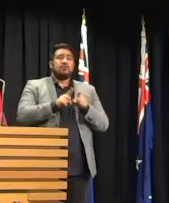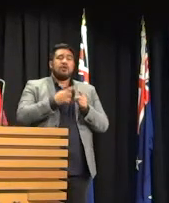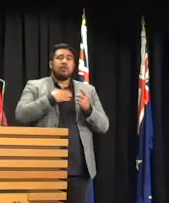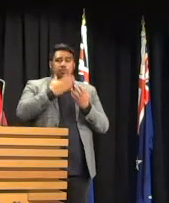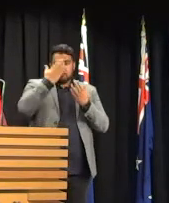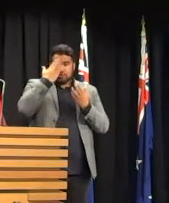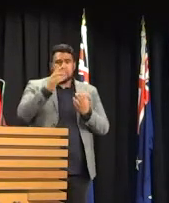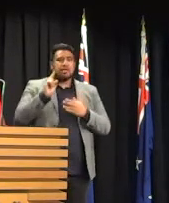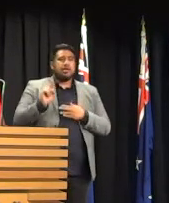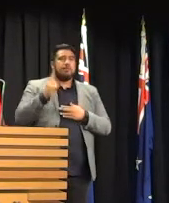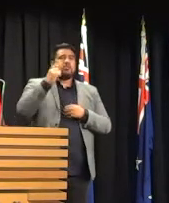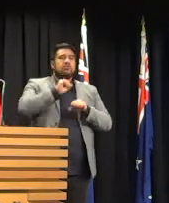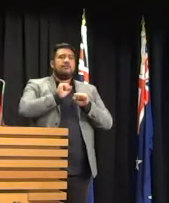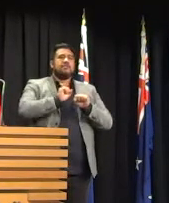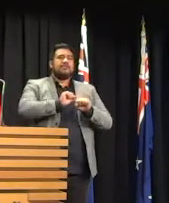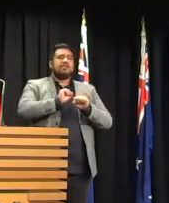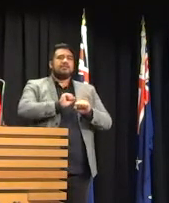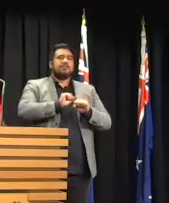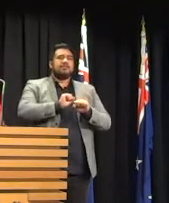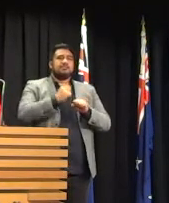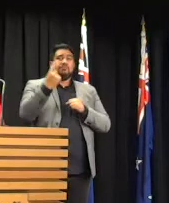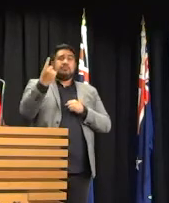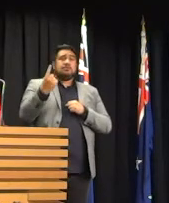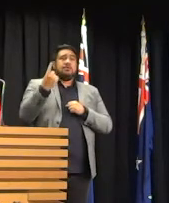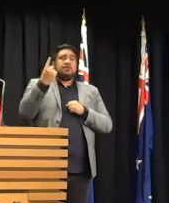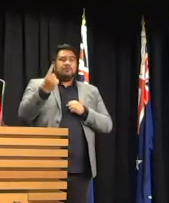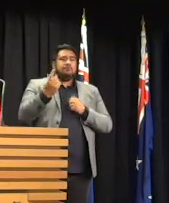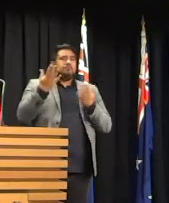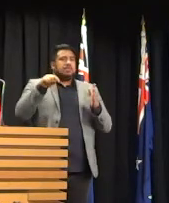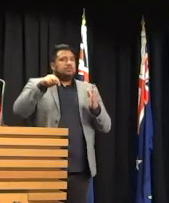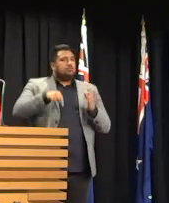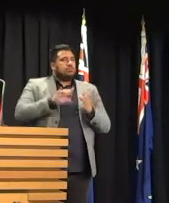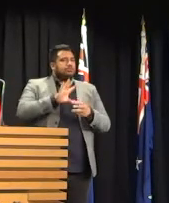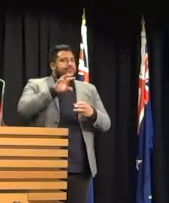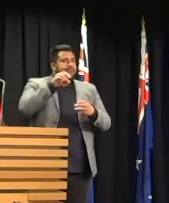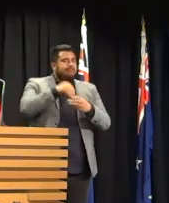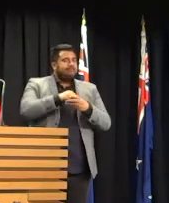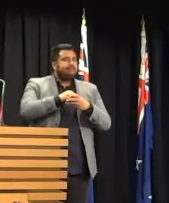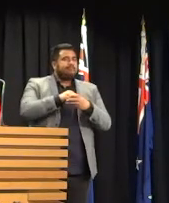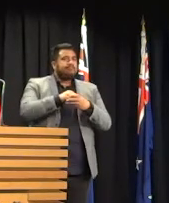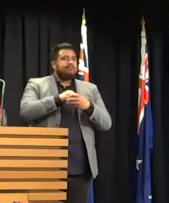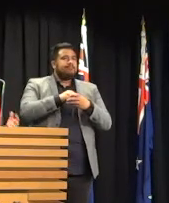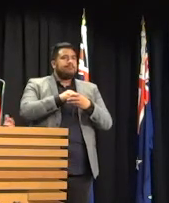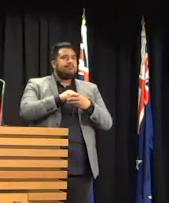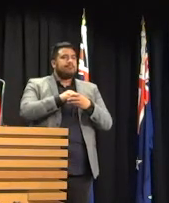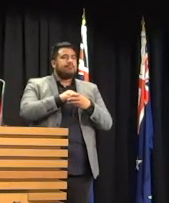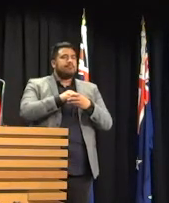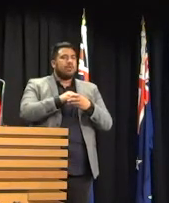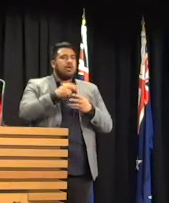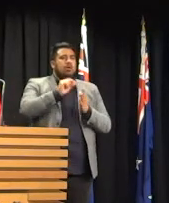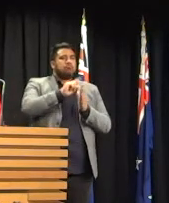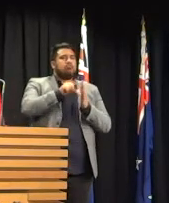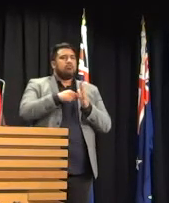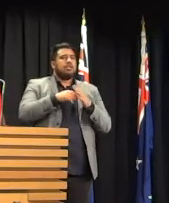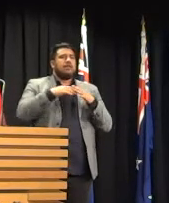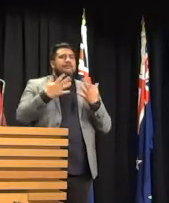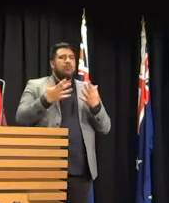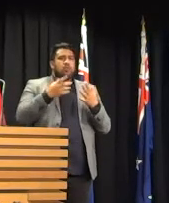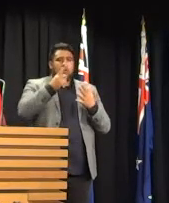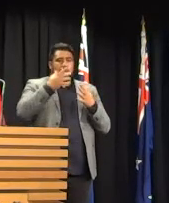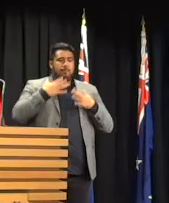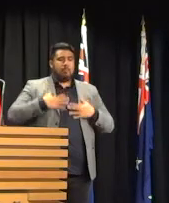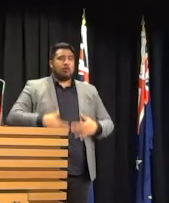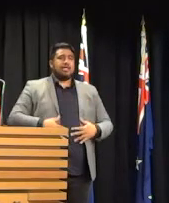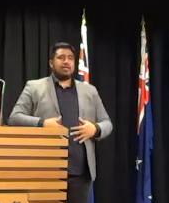of Defence has today taken part in a repatriation process that